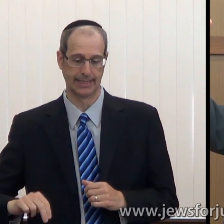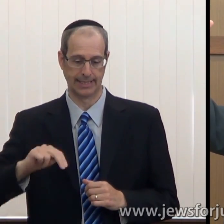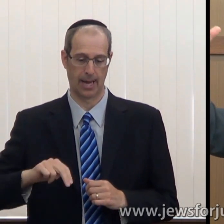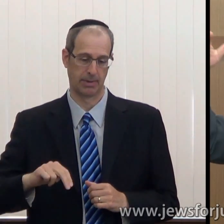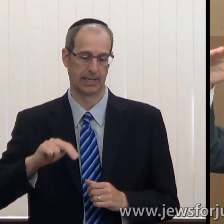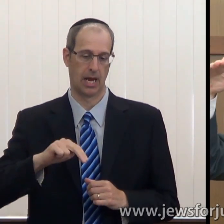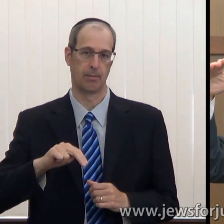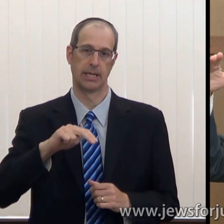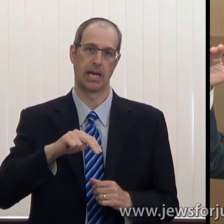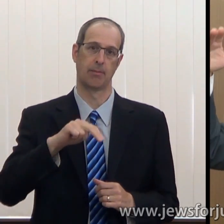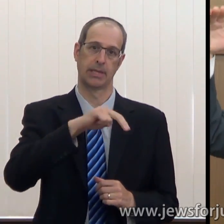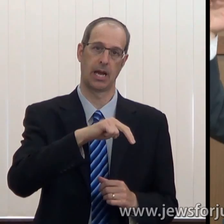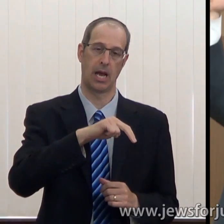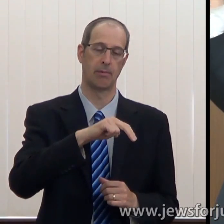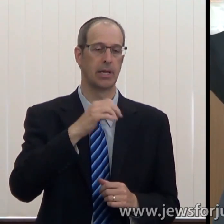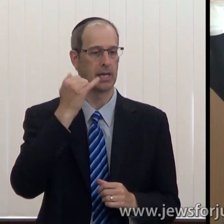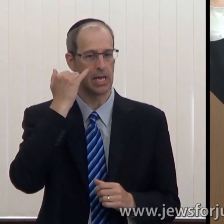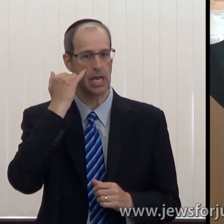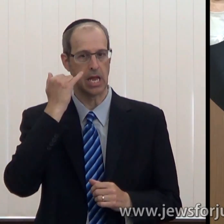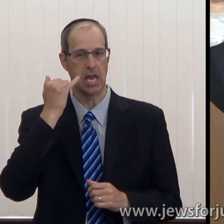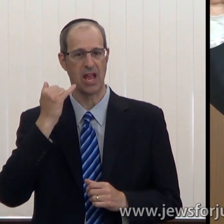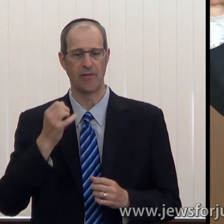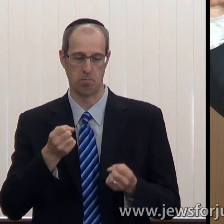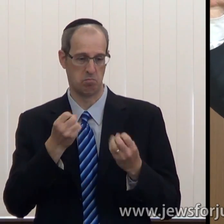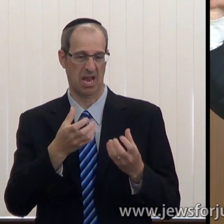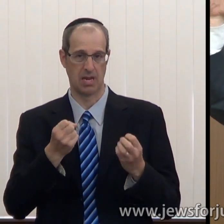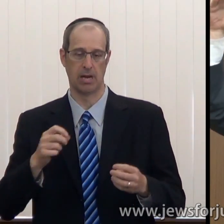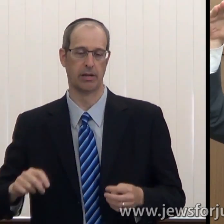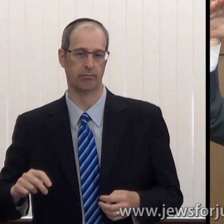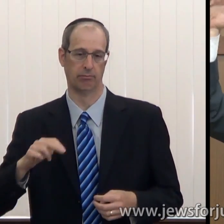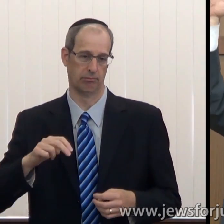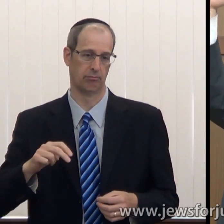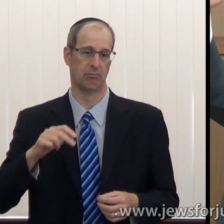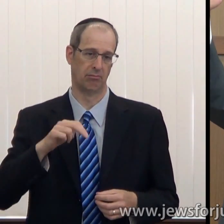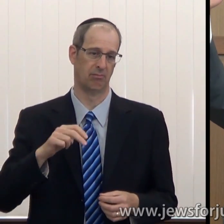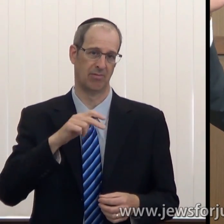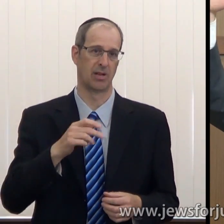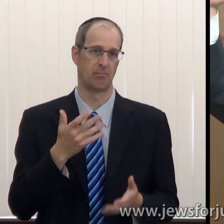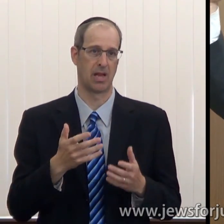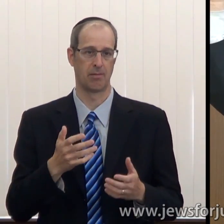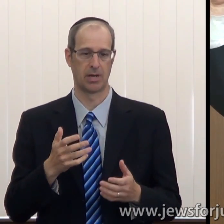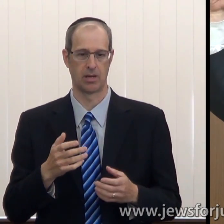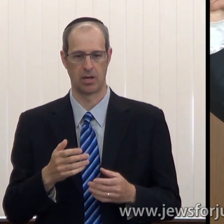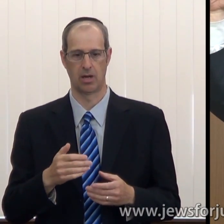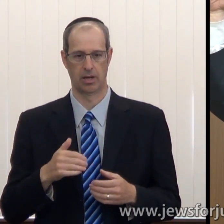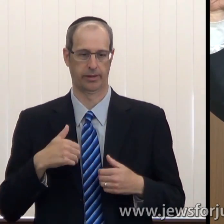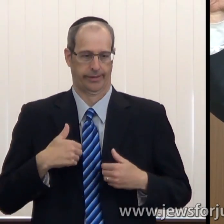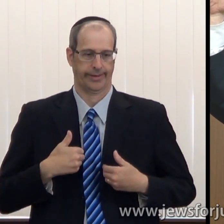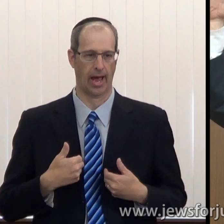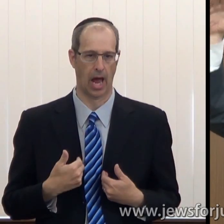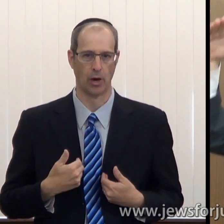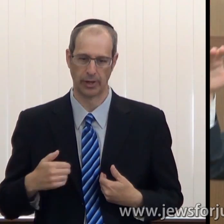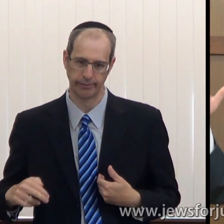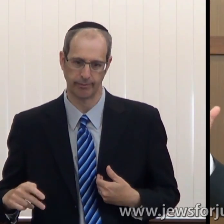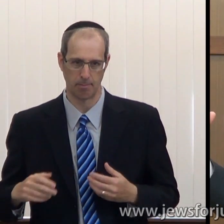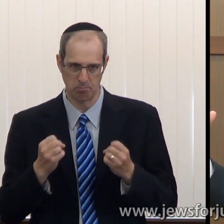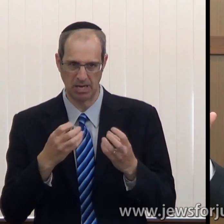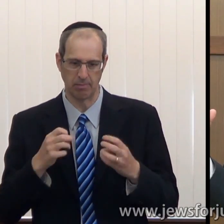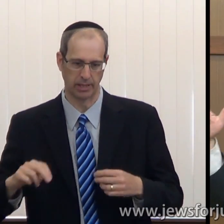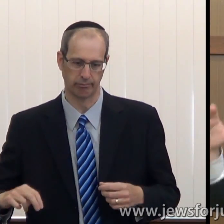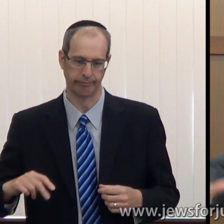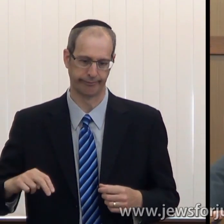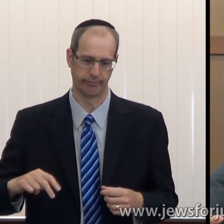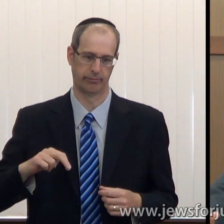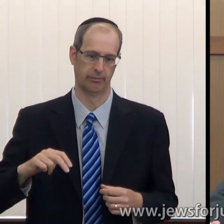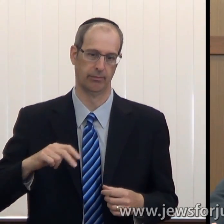know that if you're climbing a lot of steps, it may be very hard to go up many, many steps, but